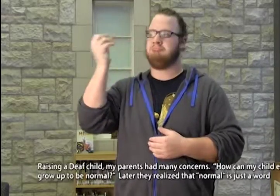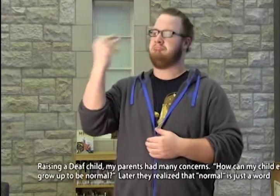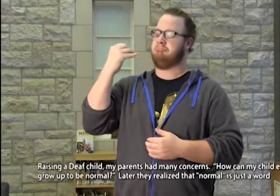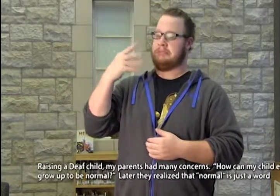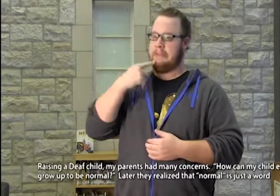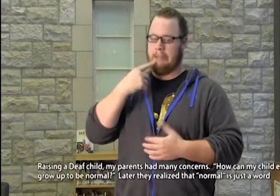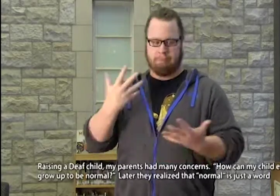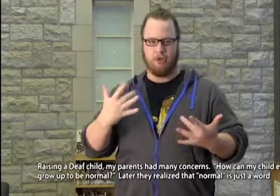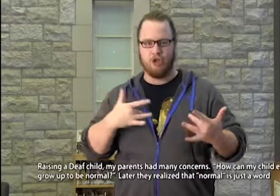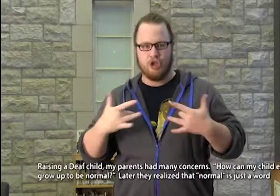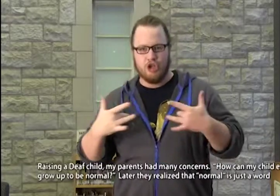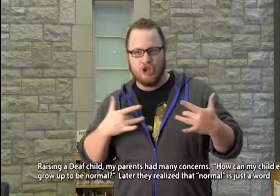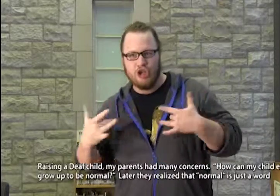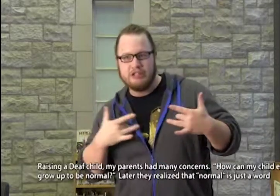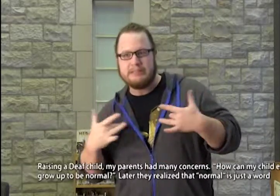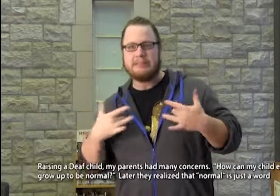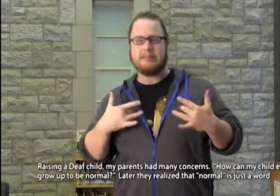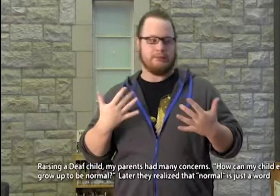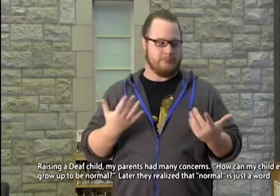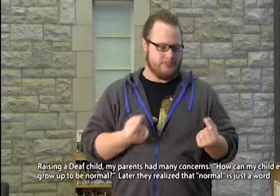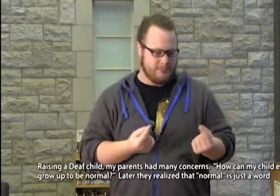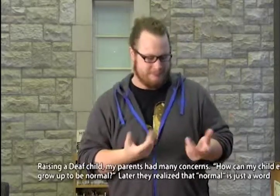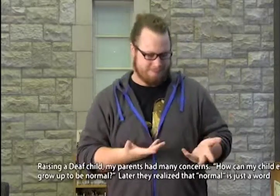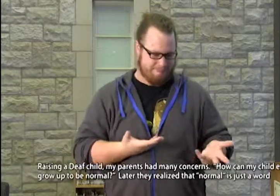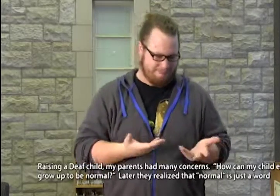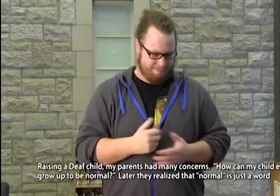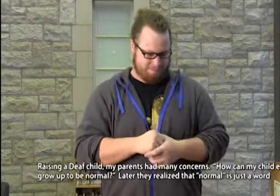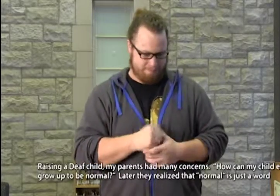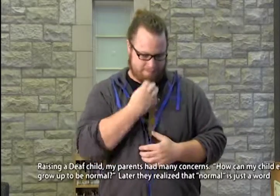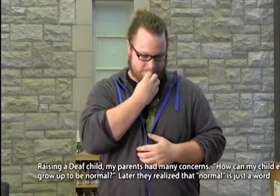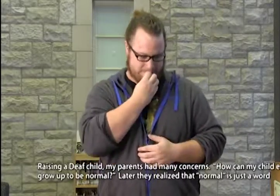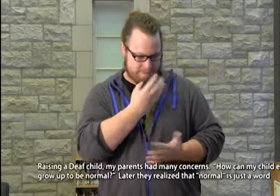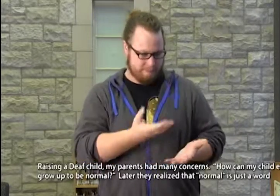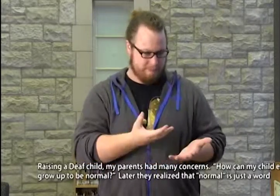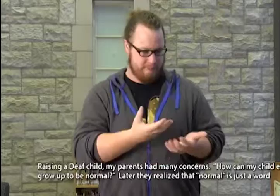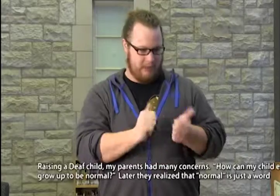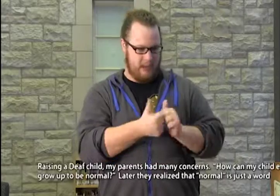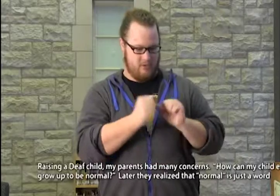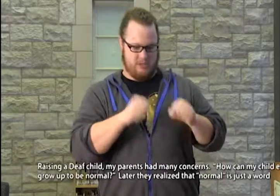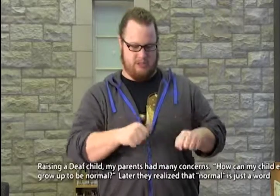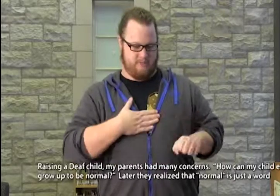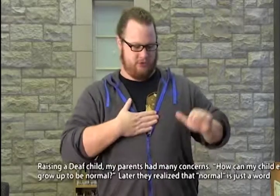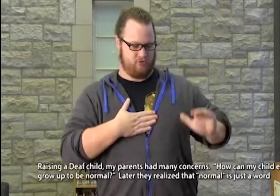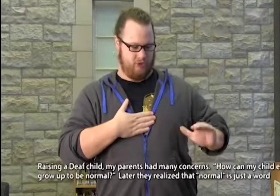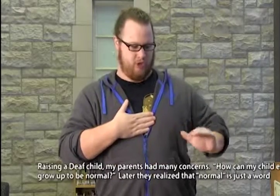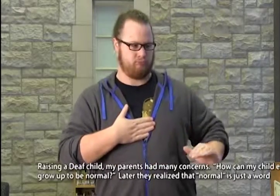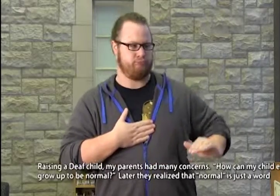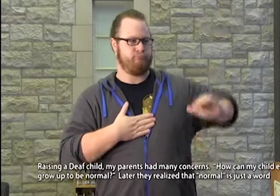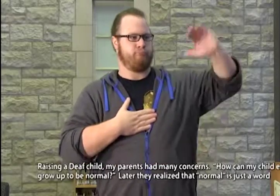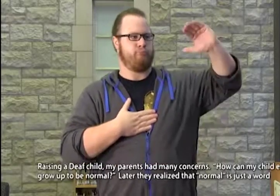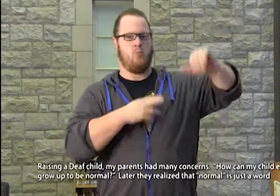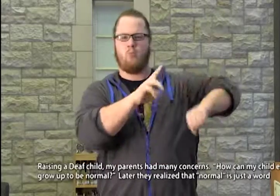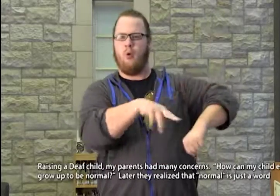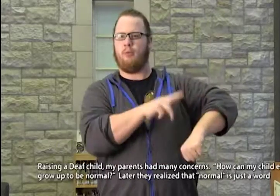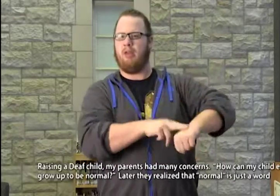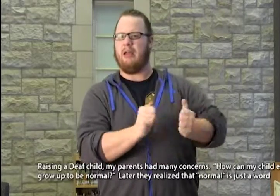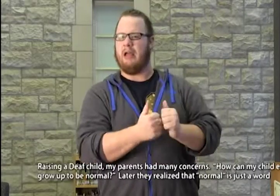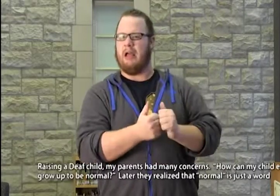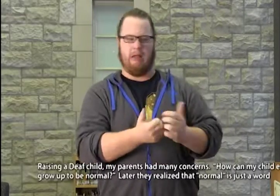How can my child ever grow up to be normal? And later they realized that